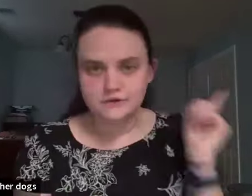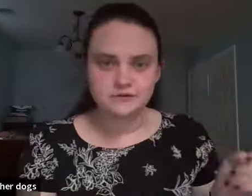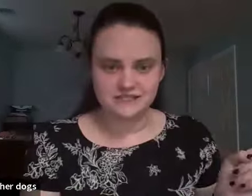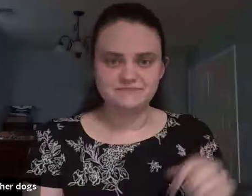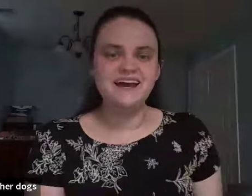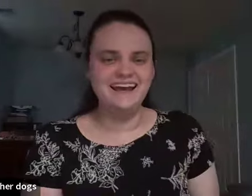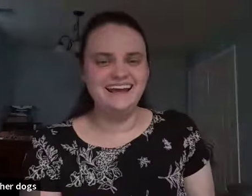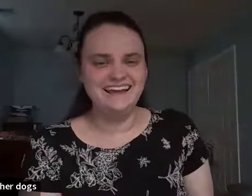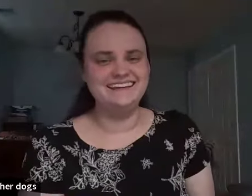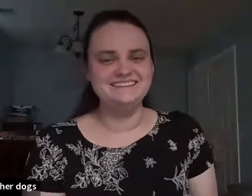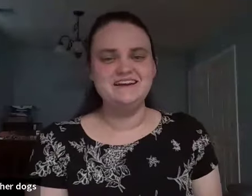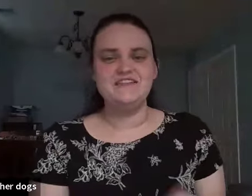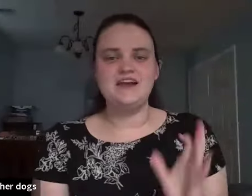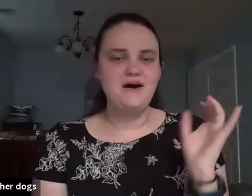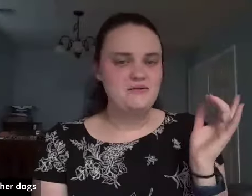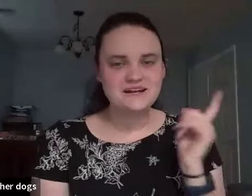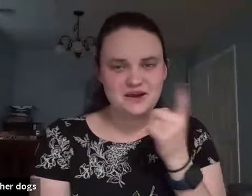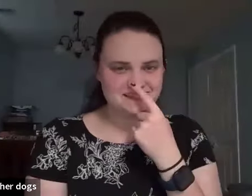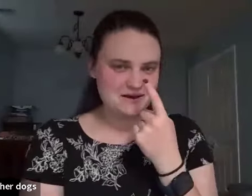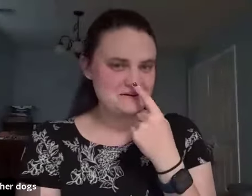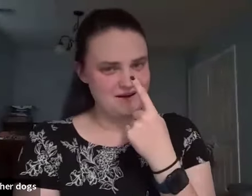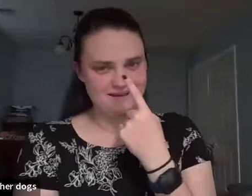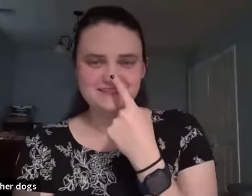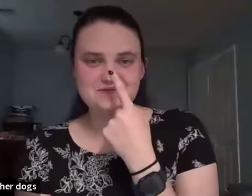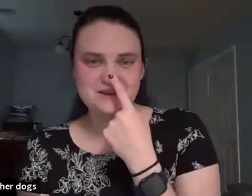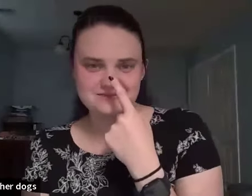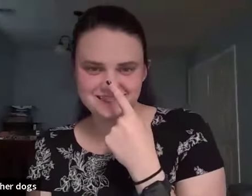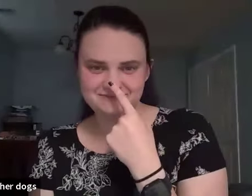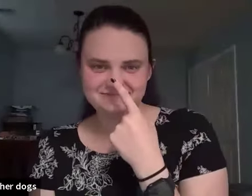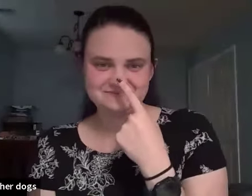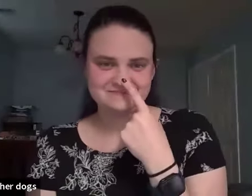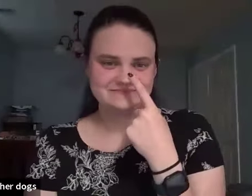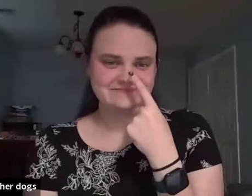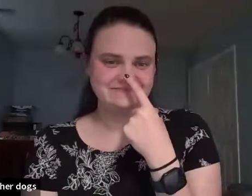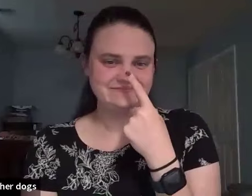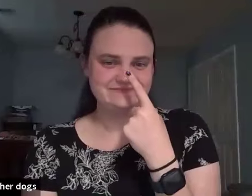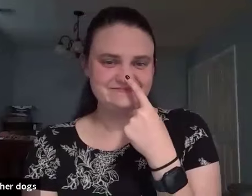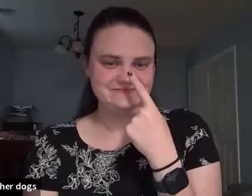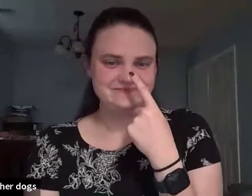all nosy. They all want to know what's going on. So nosy.